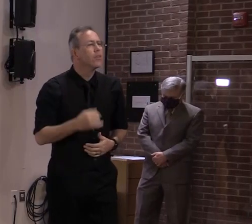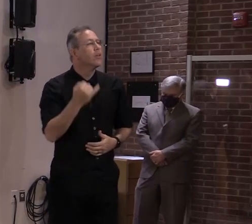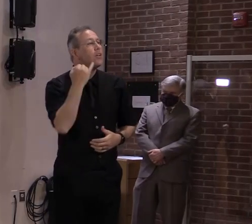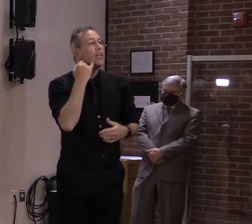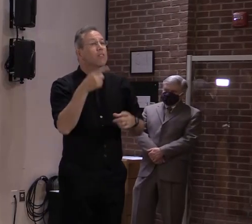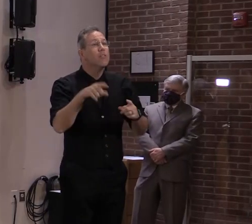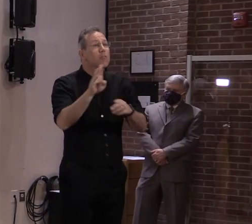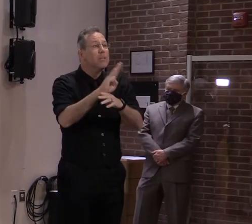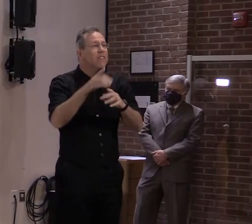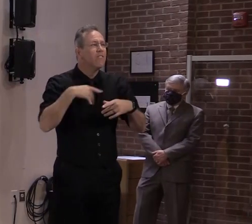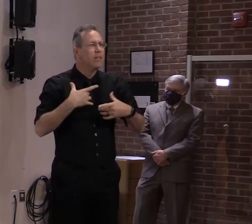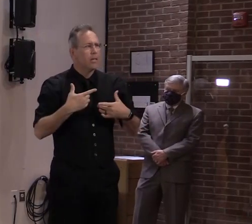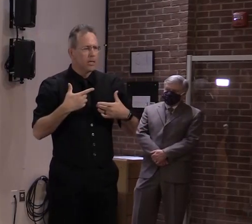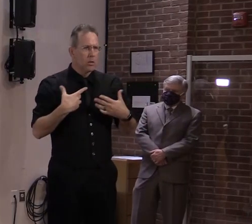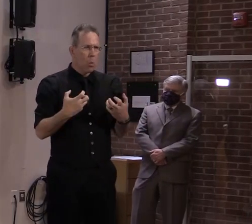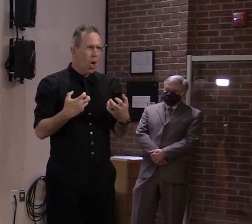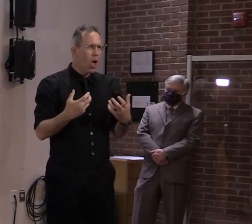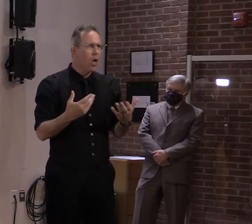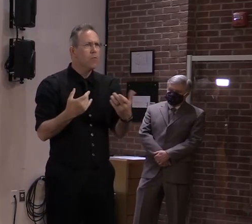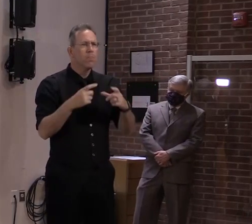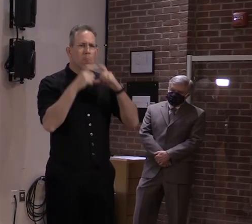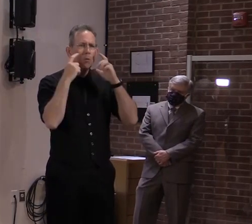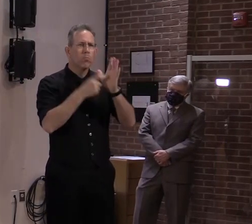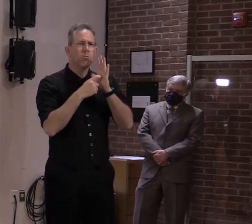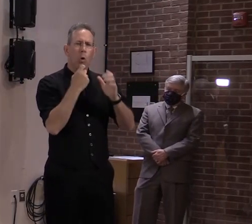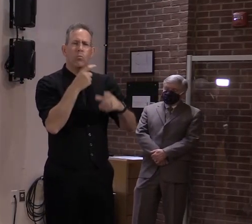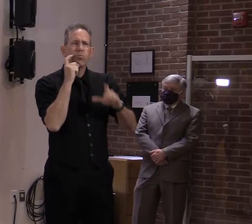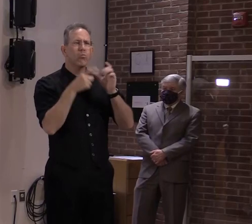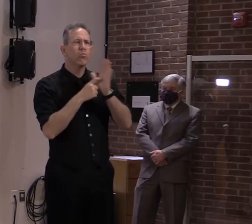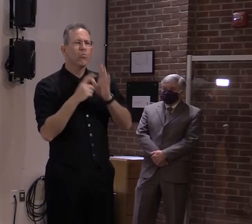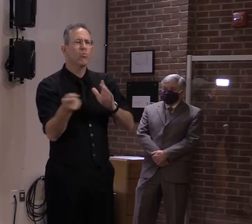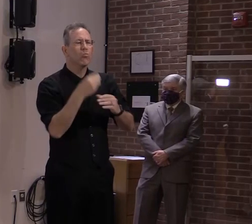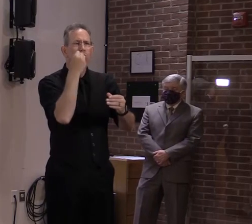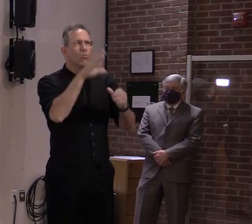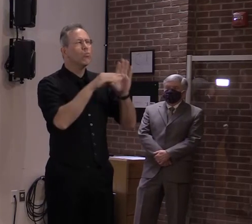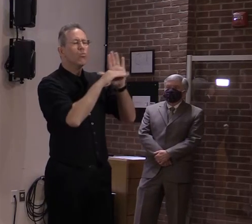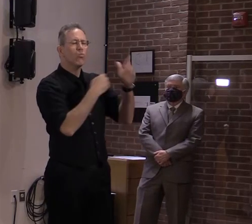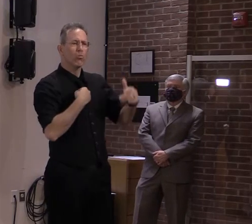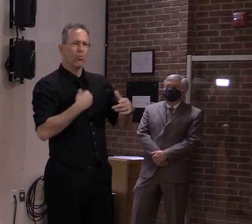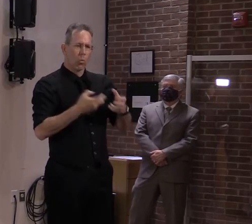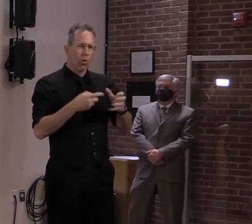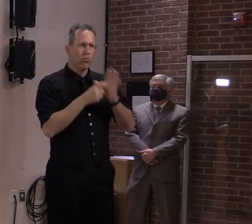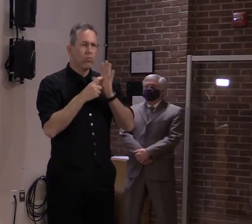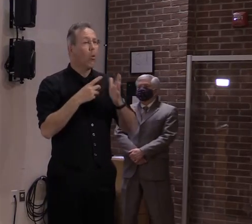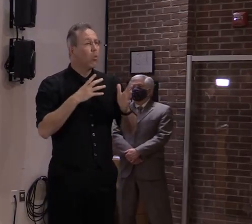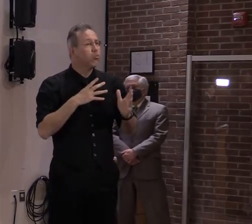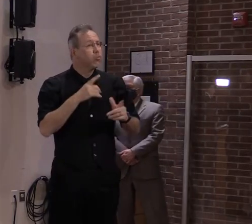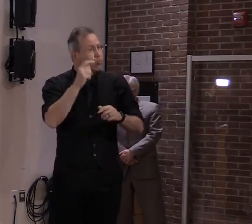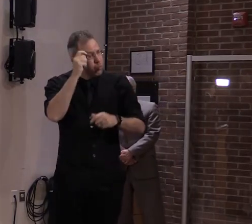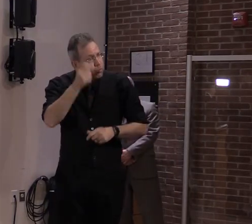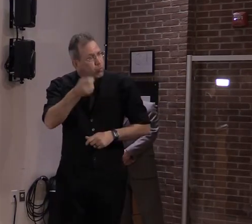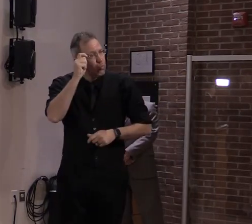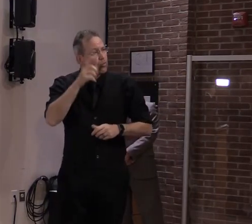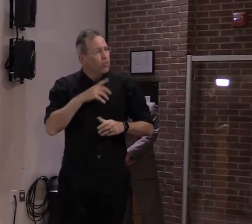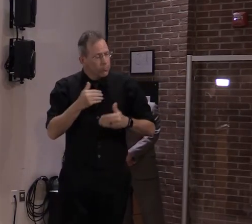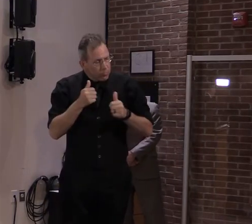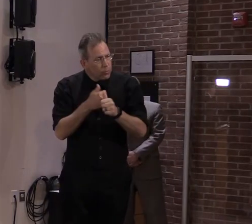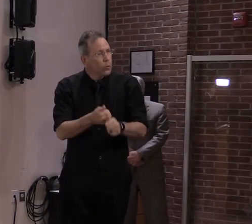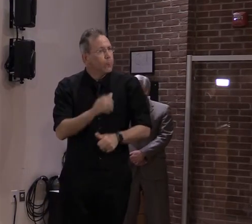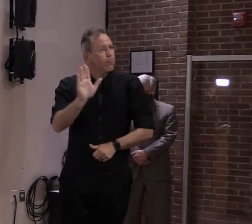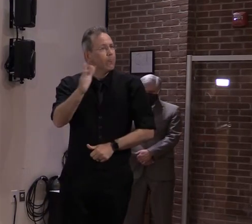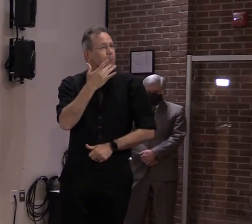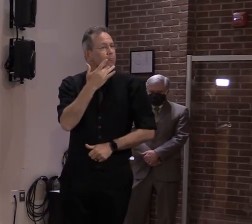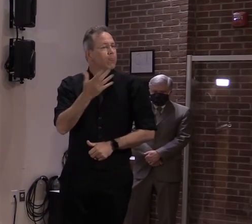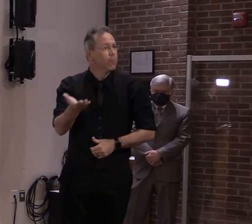policy, then we think that they should take that step, but that's up to them. It's not us telling them what